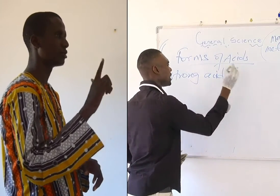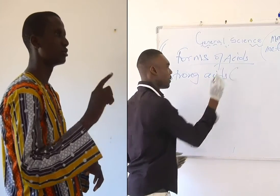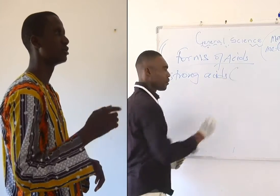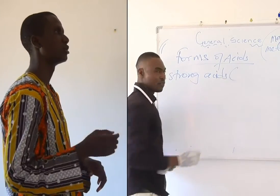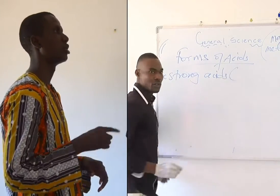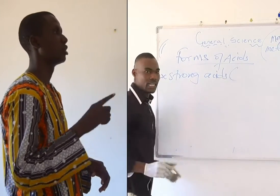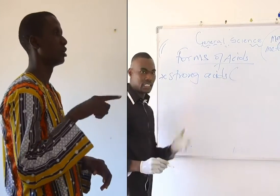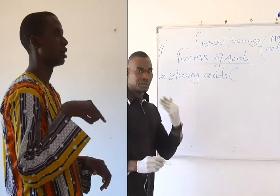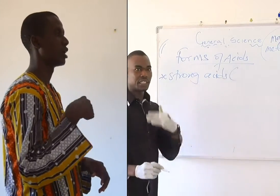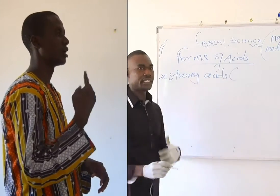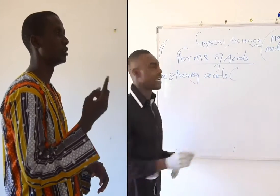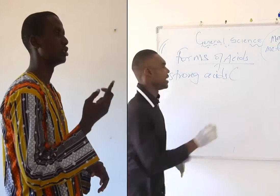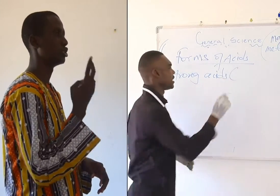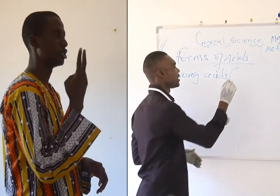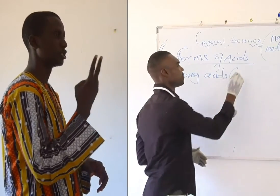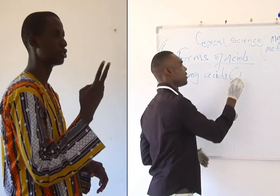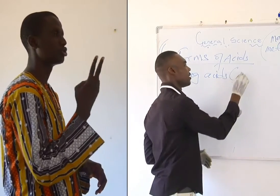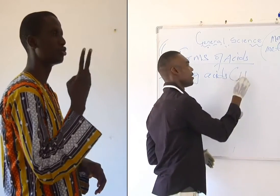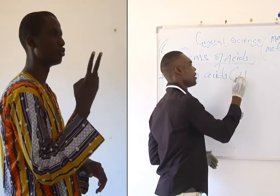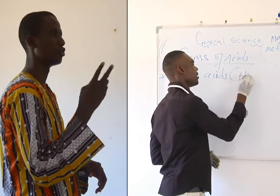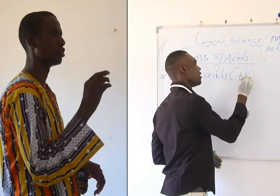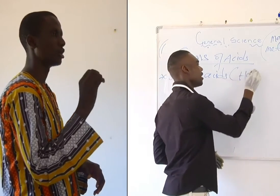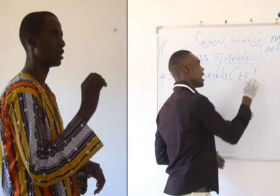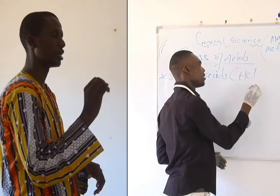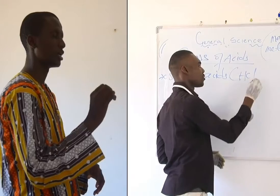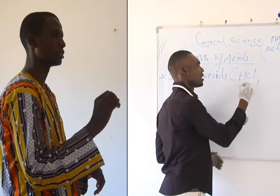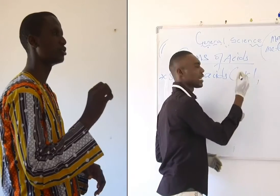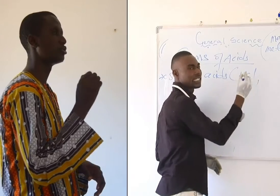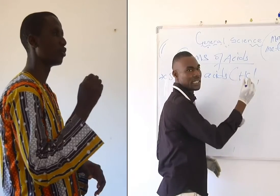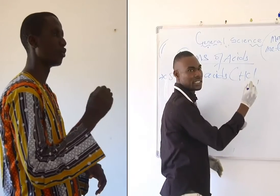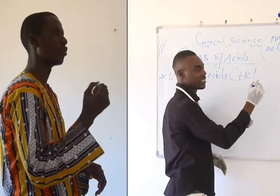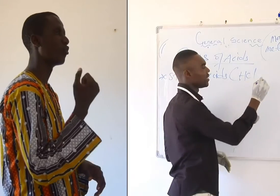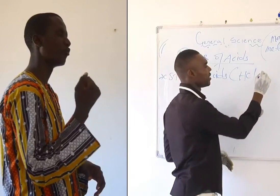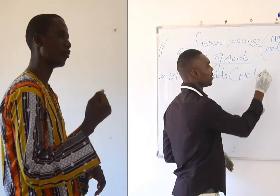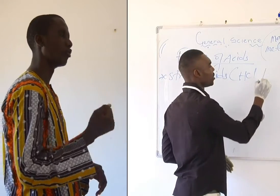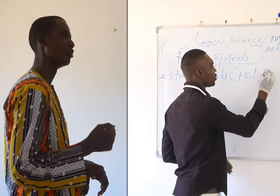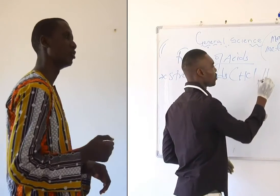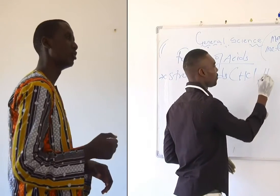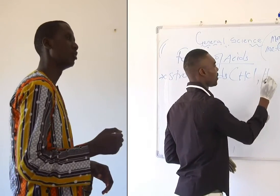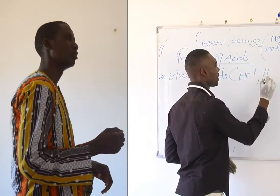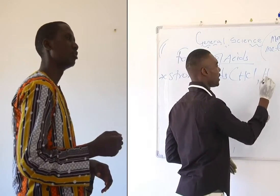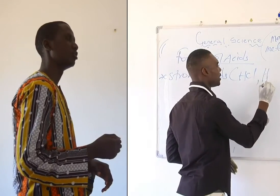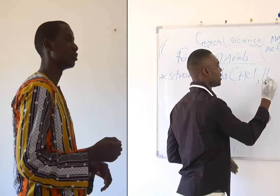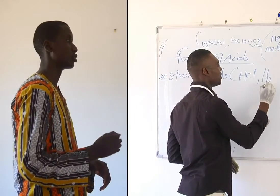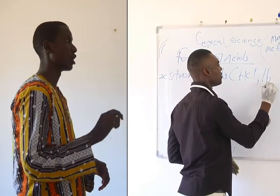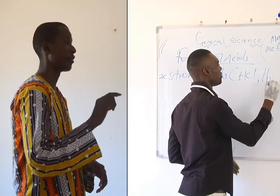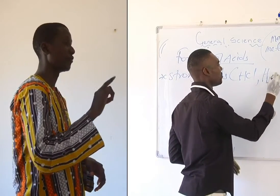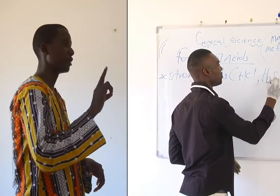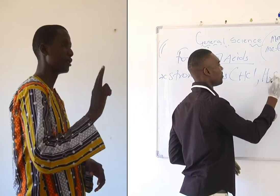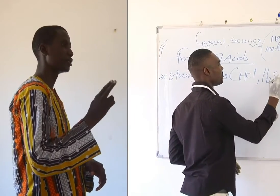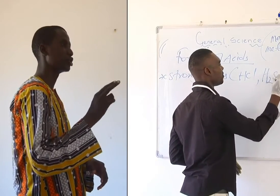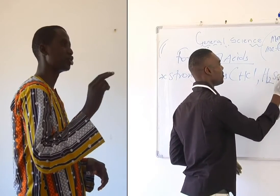So the example of strong acids you see there is hydrochloric acid, sulfuric acid,